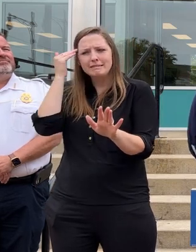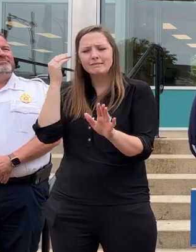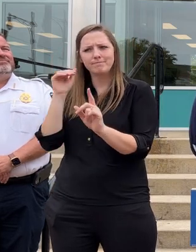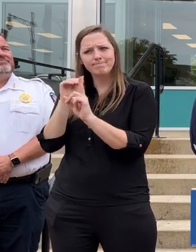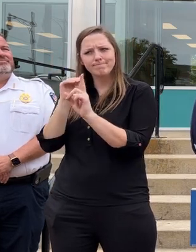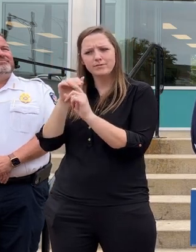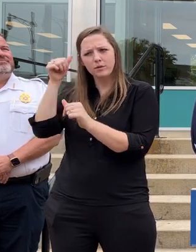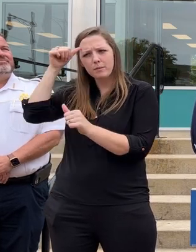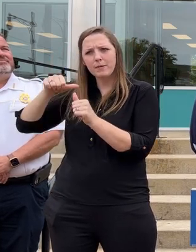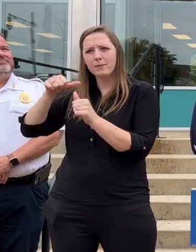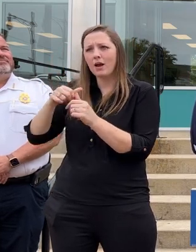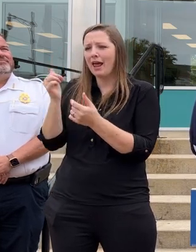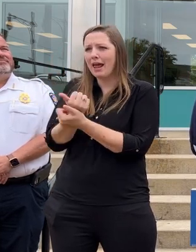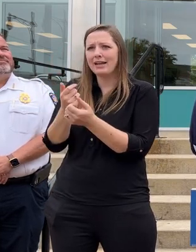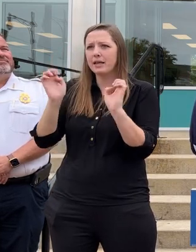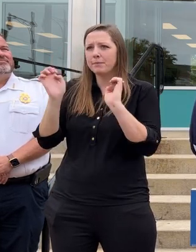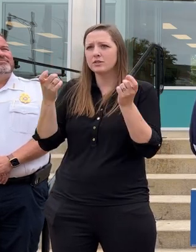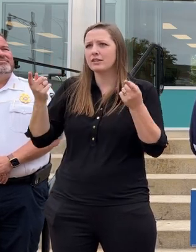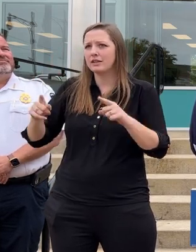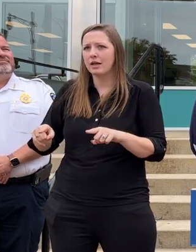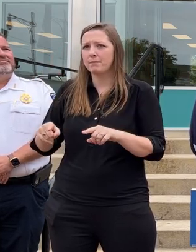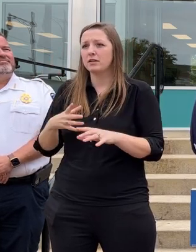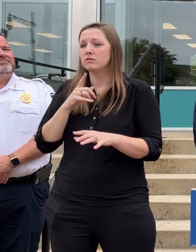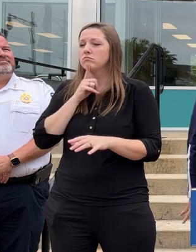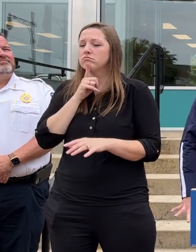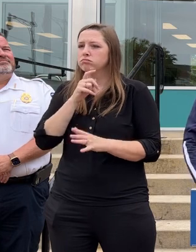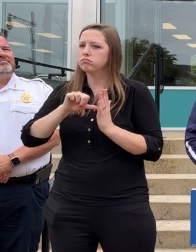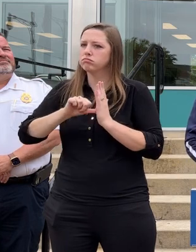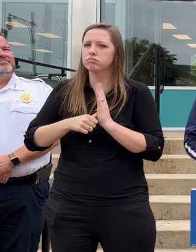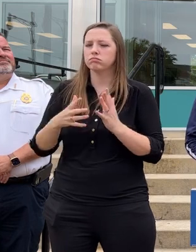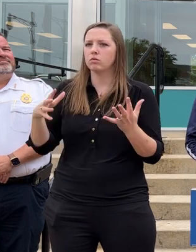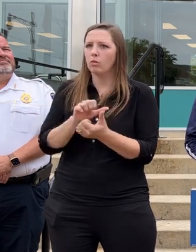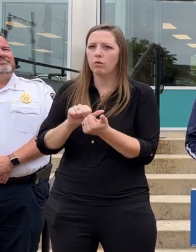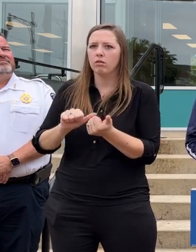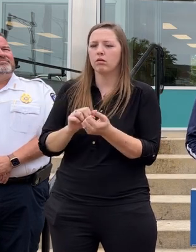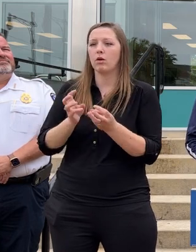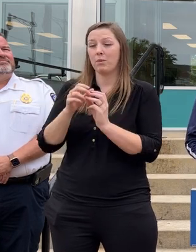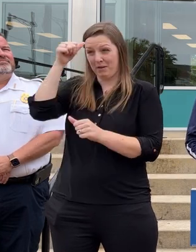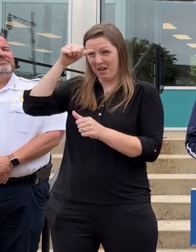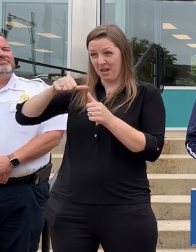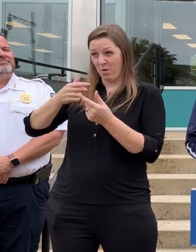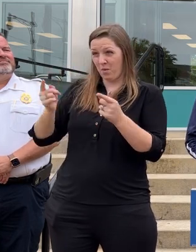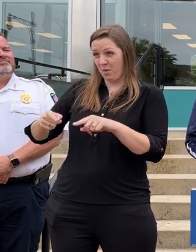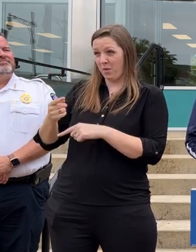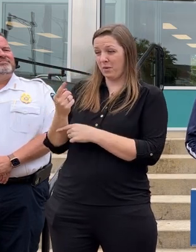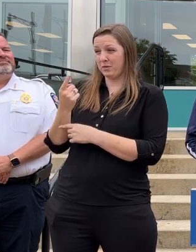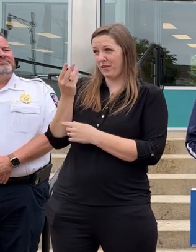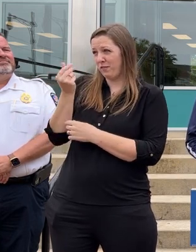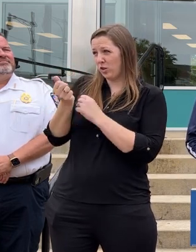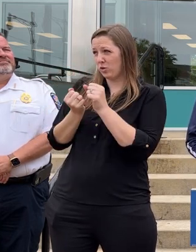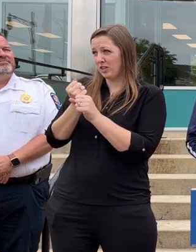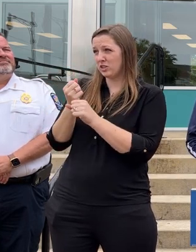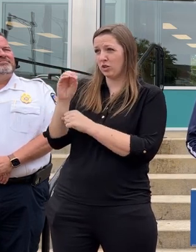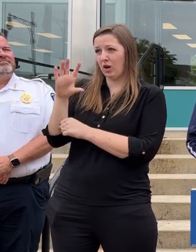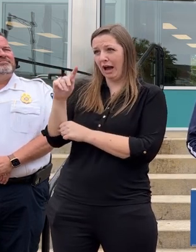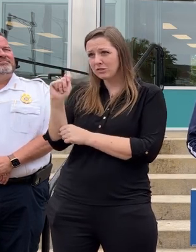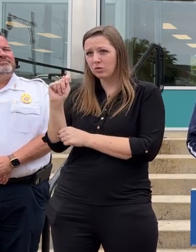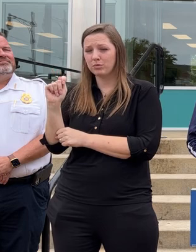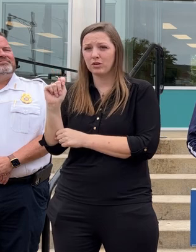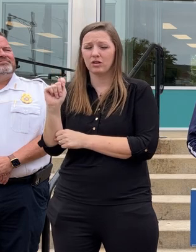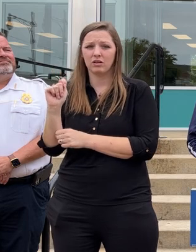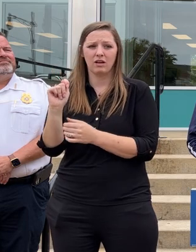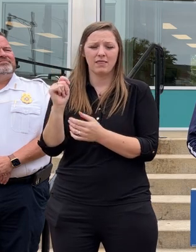any emergency, including extreme weather conditions and blizzards events. Remember what happened several years ago in October, and then